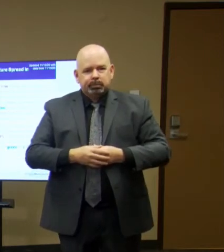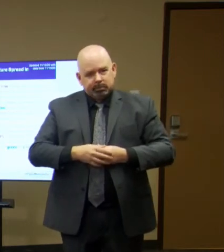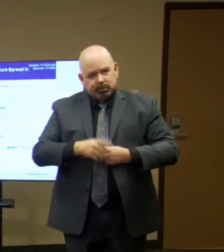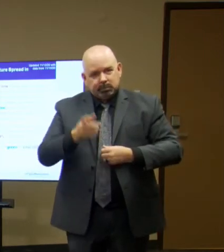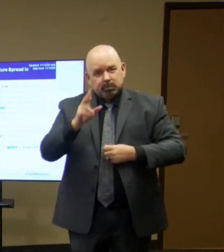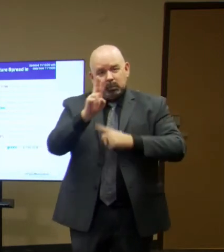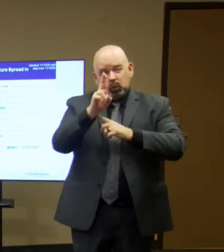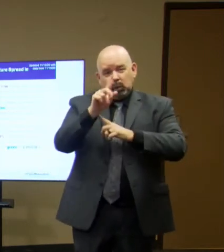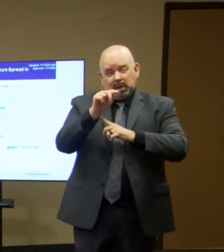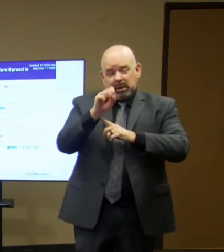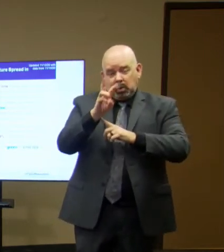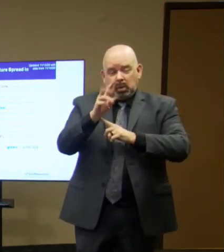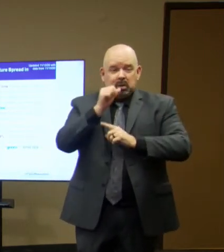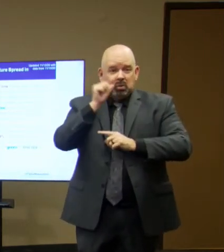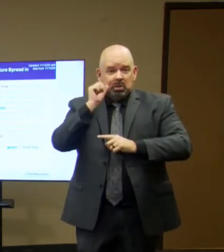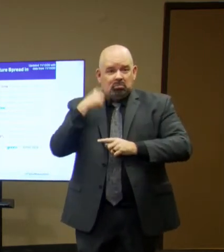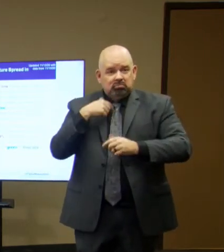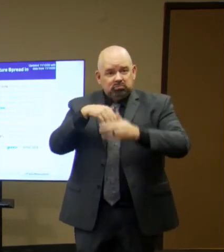to limit